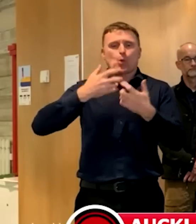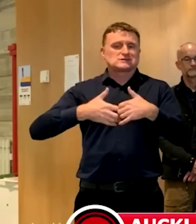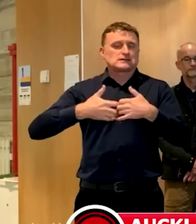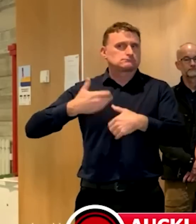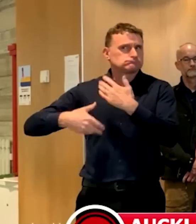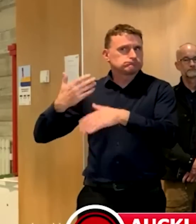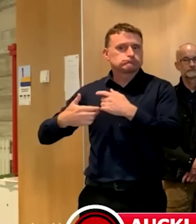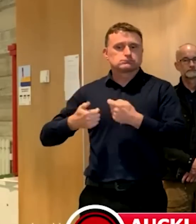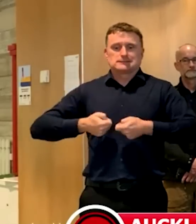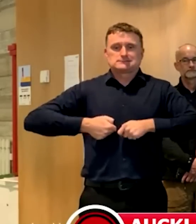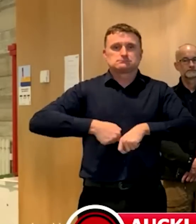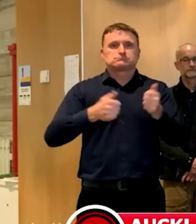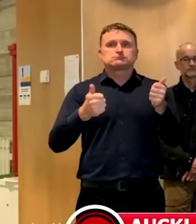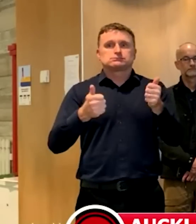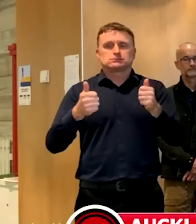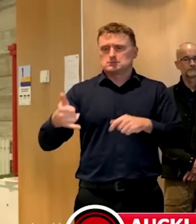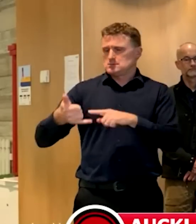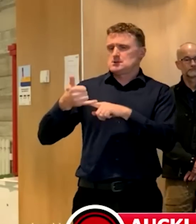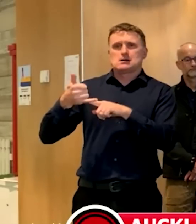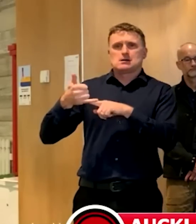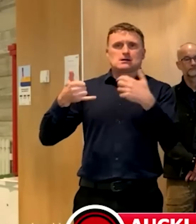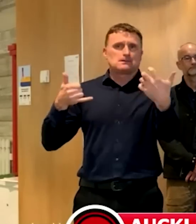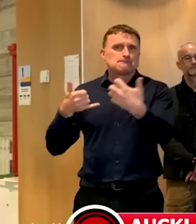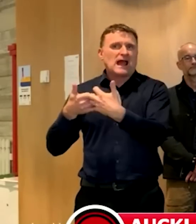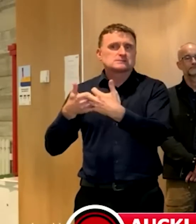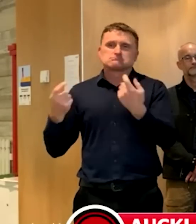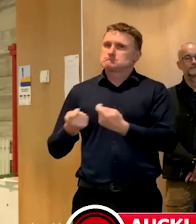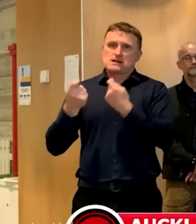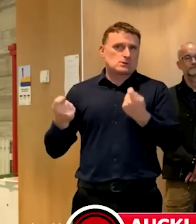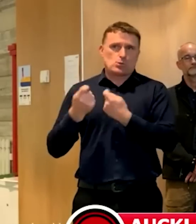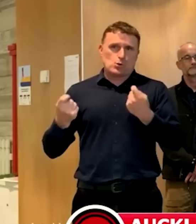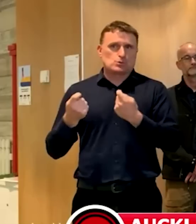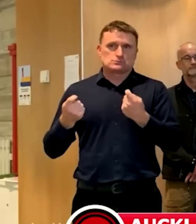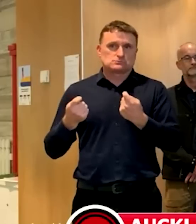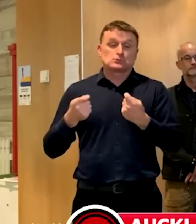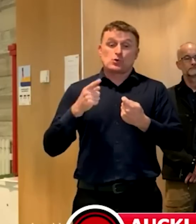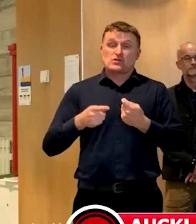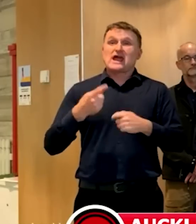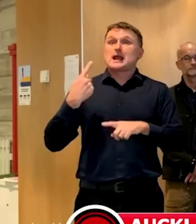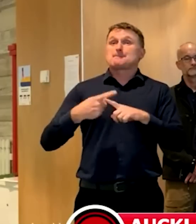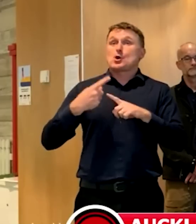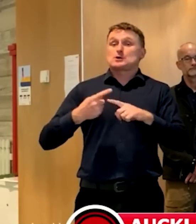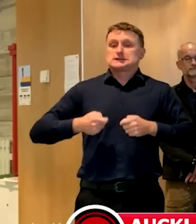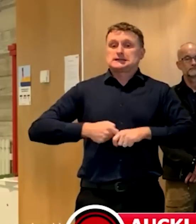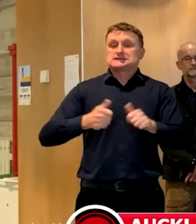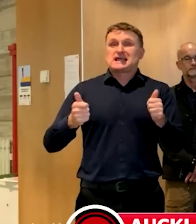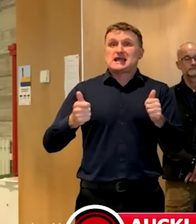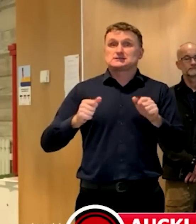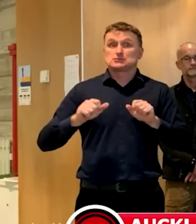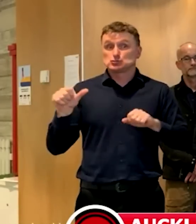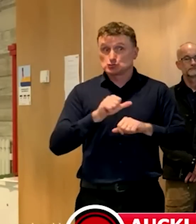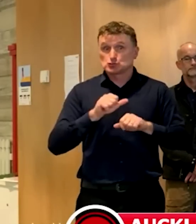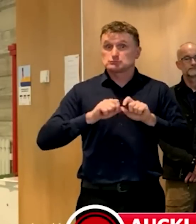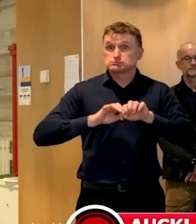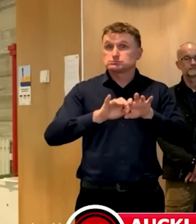messages. So these are intended to reach a wide audience, but they might not get to everybody. The other thing I heard is that when people open the